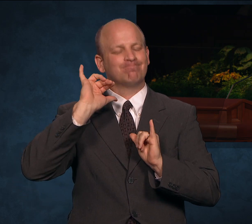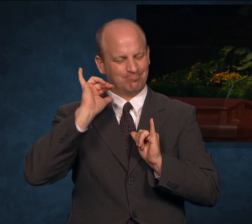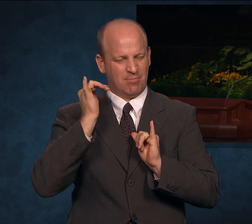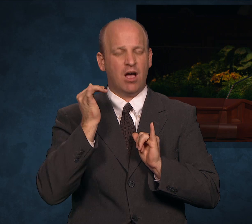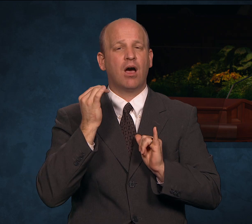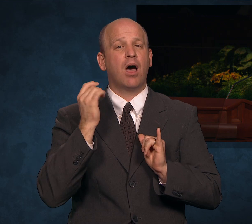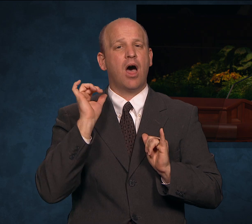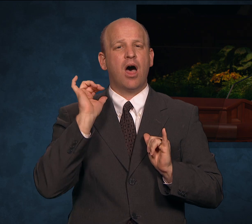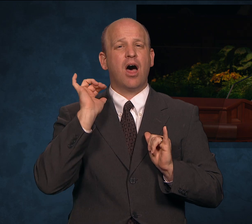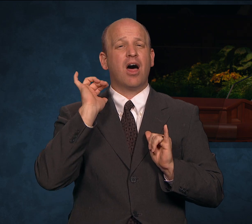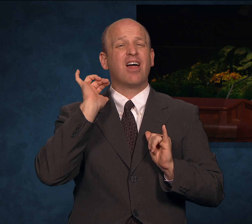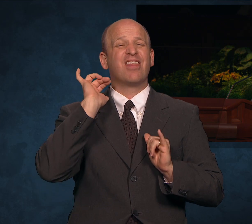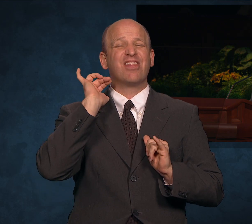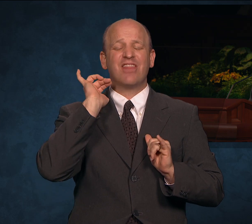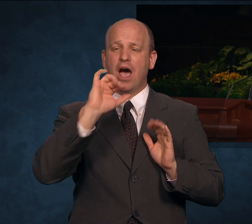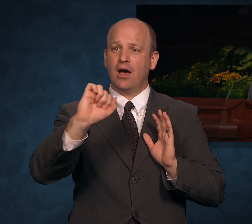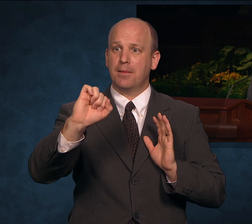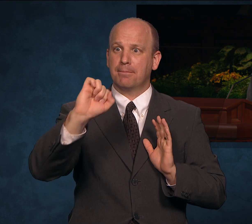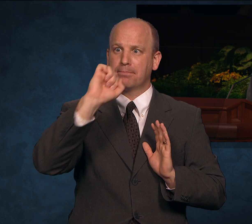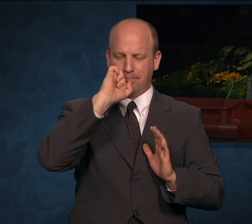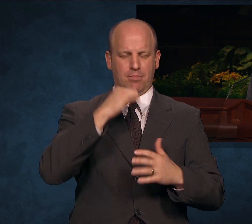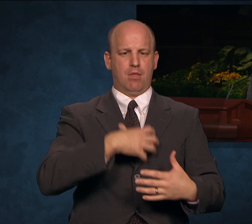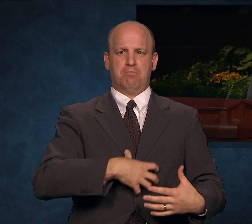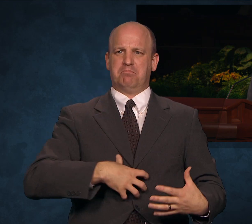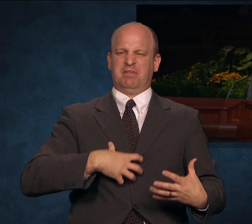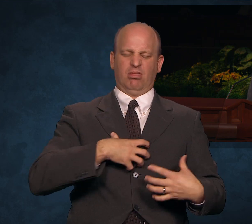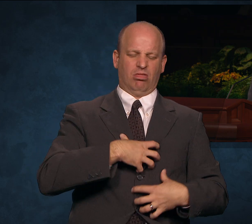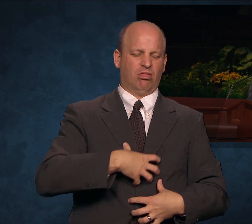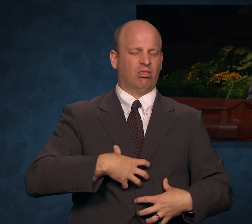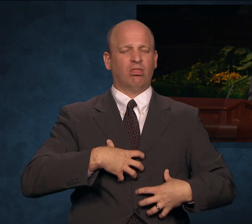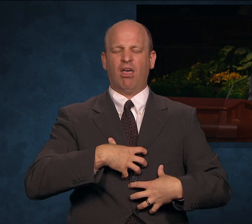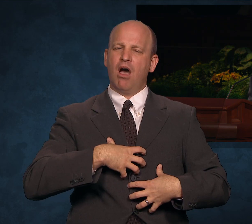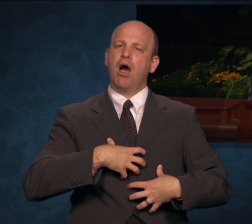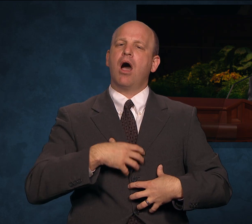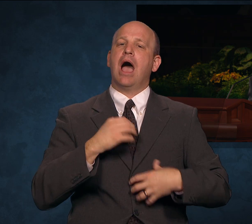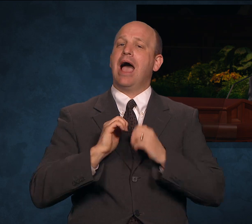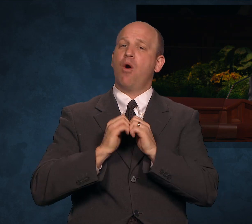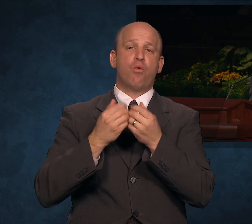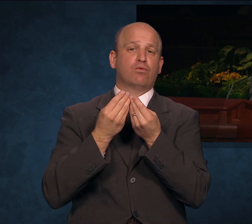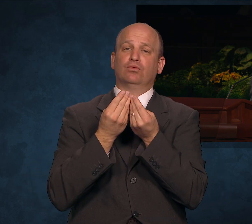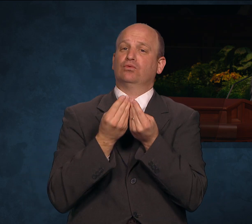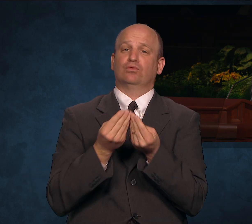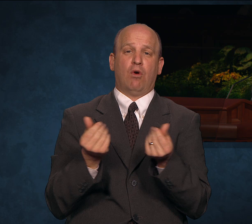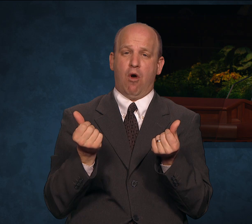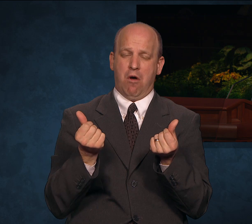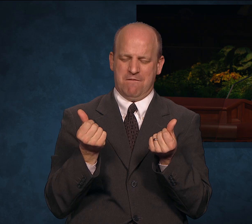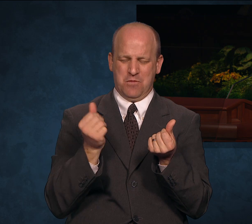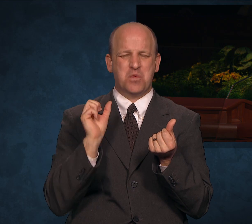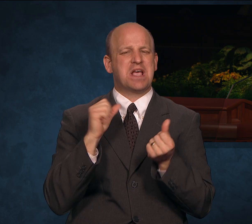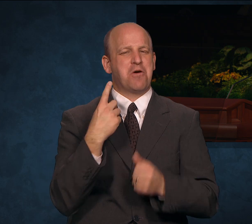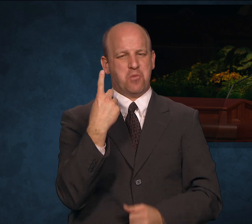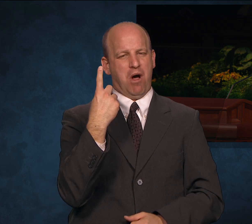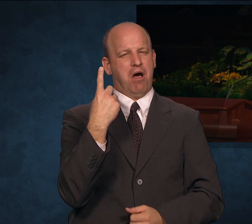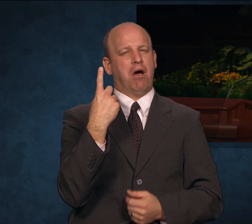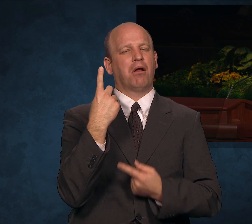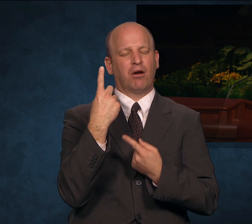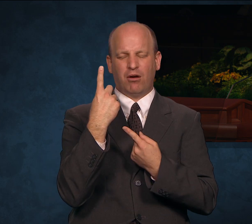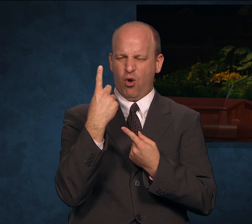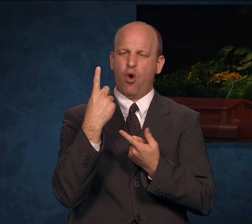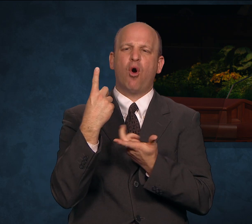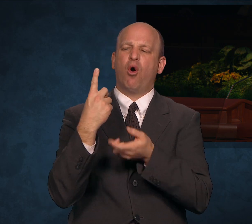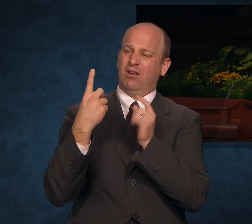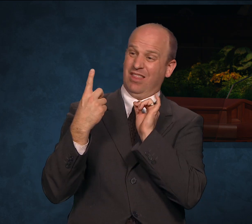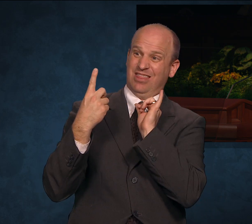bitterness that may come into our lives there's one thing we can do to make life